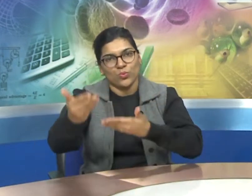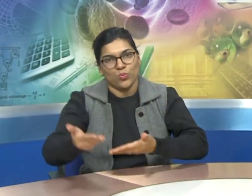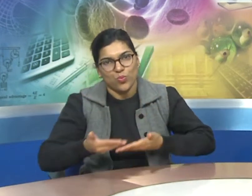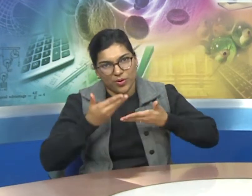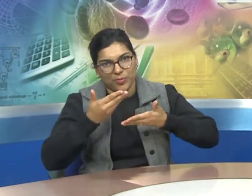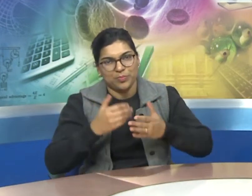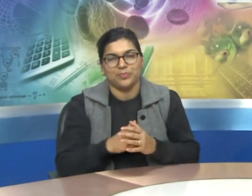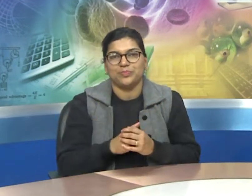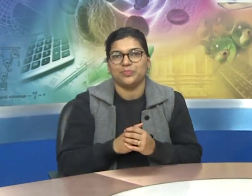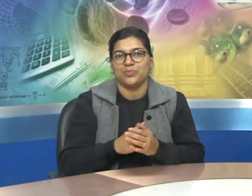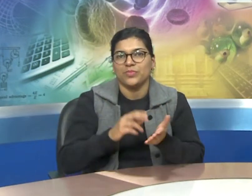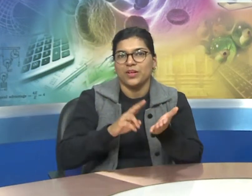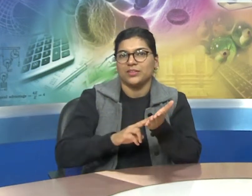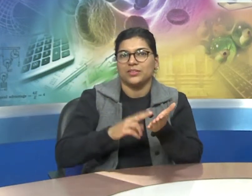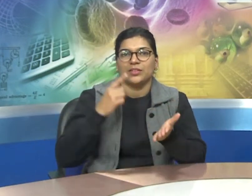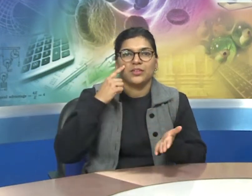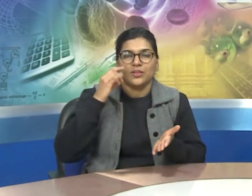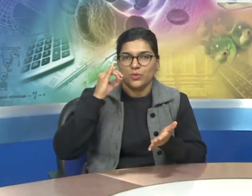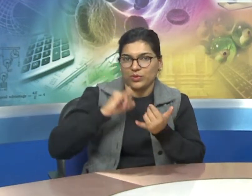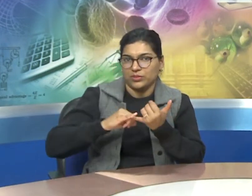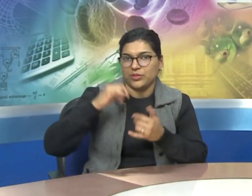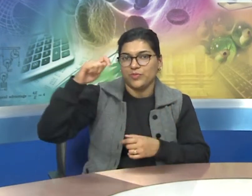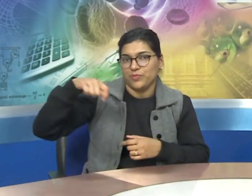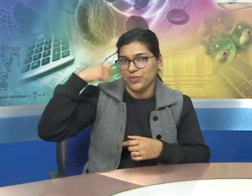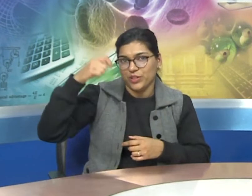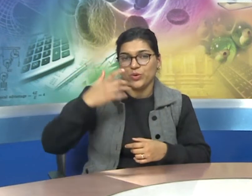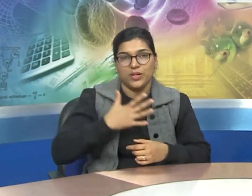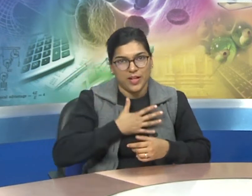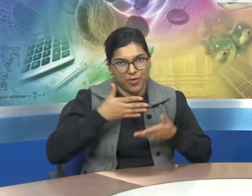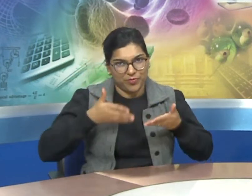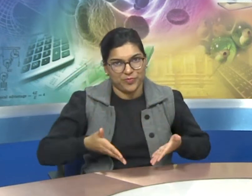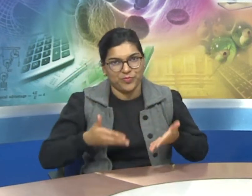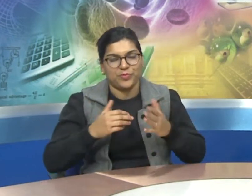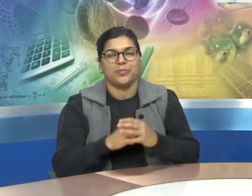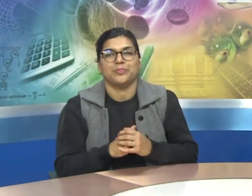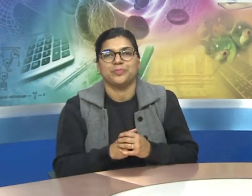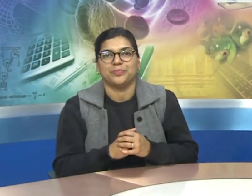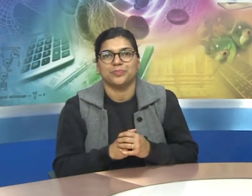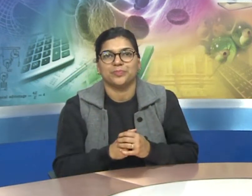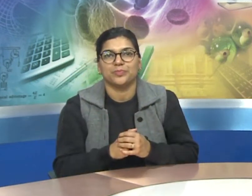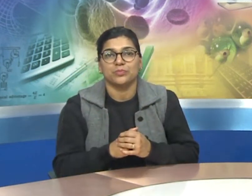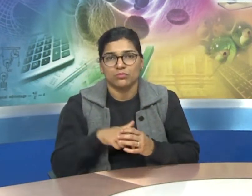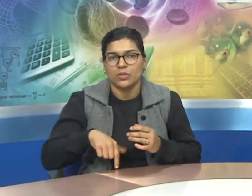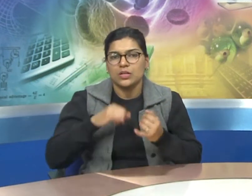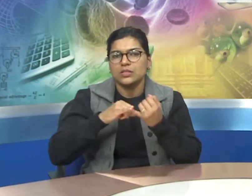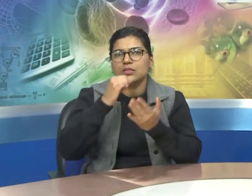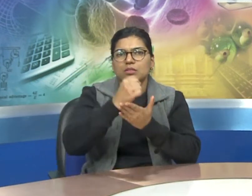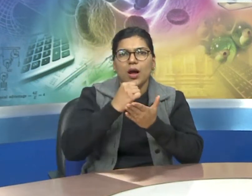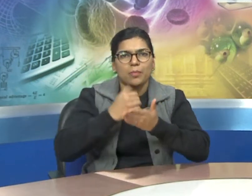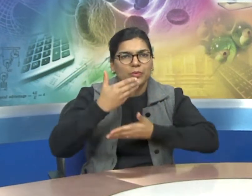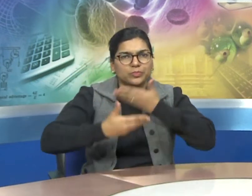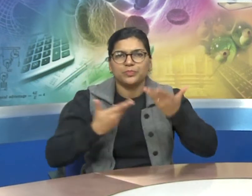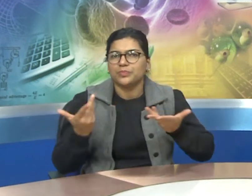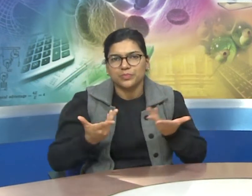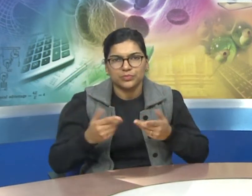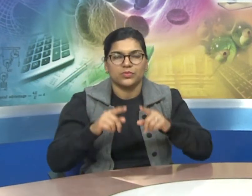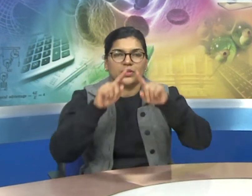Welcome you all in this educational video of NIOS. This is live video.